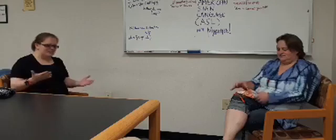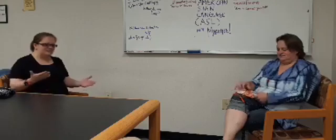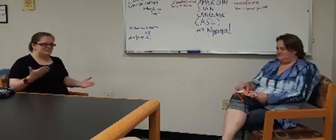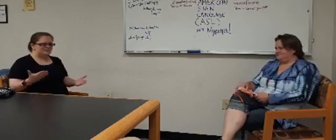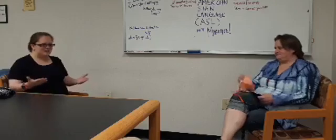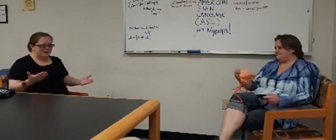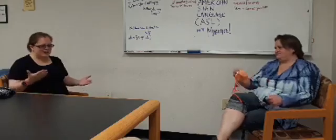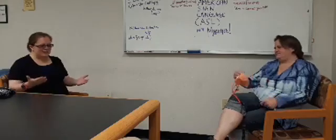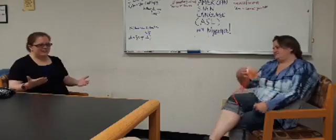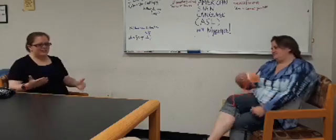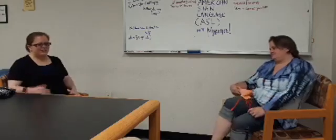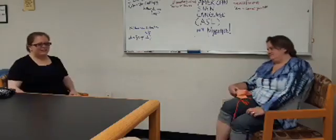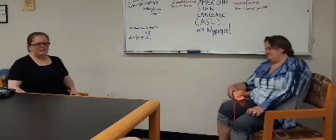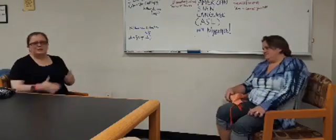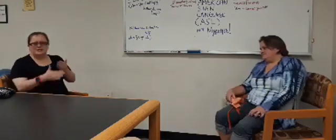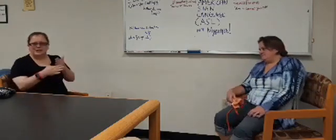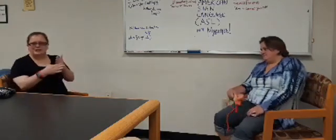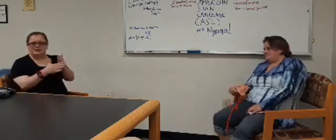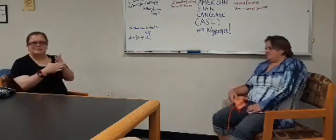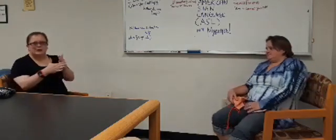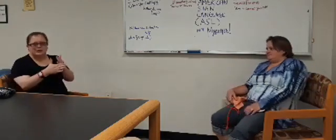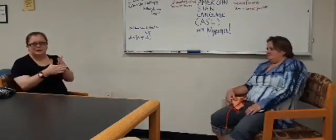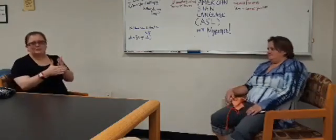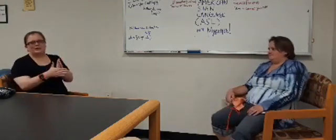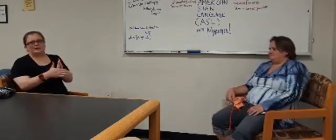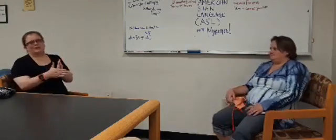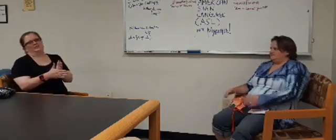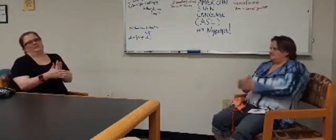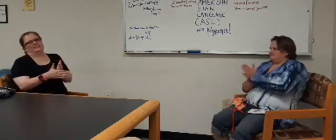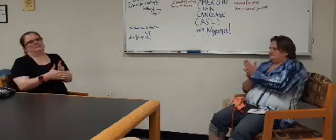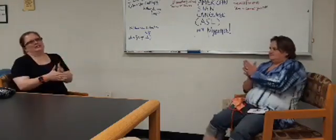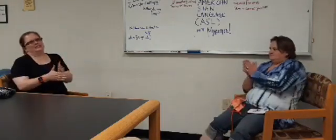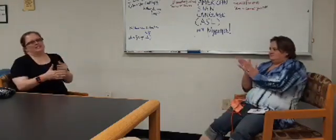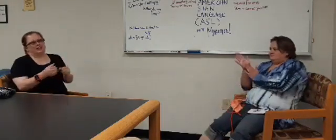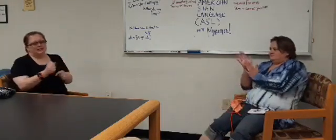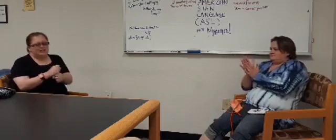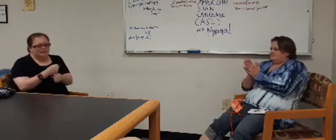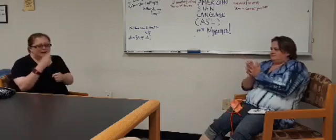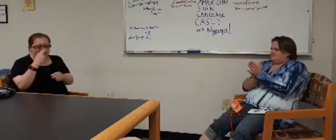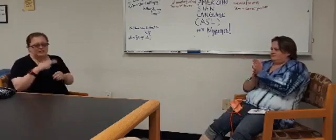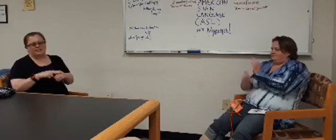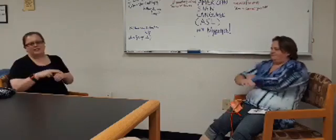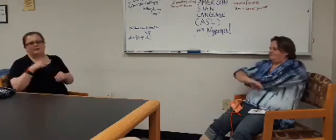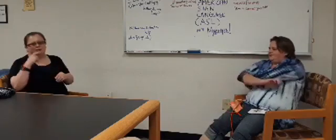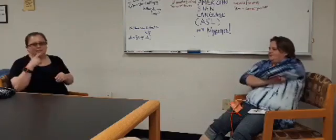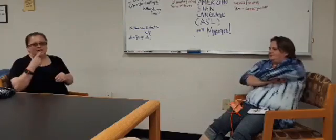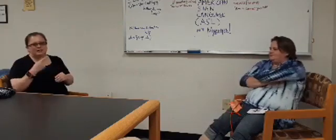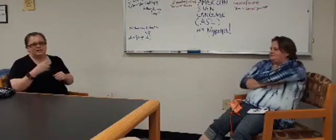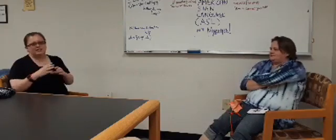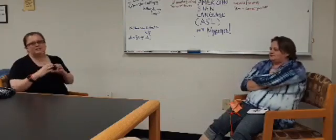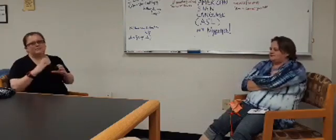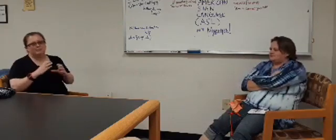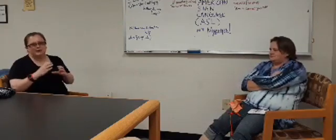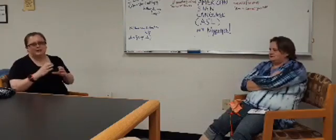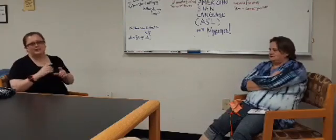I mean, once again, there's that middle where they make fun of the hearing community, but at